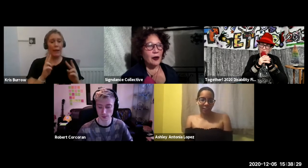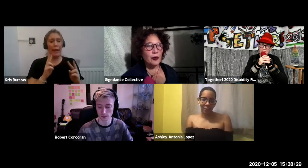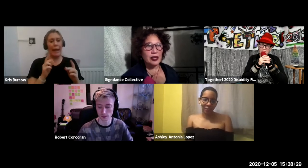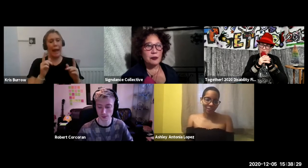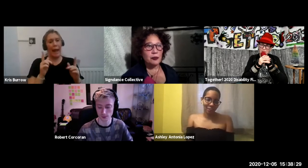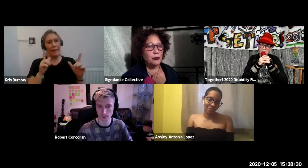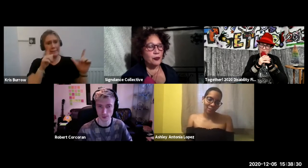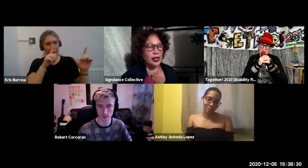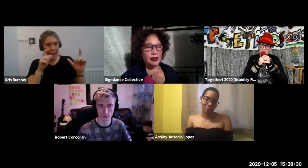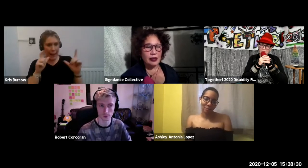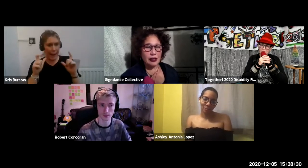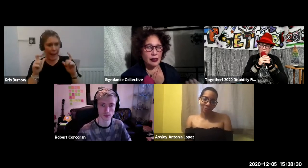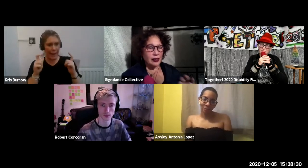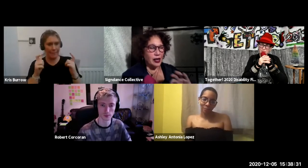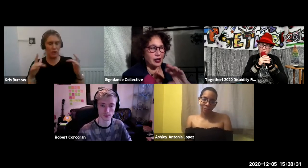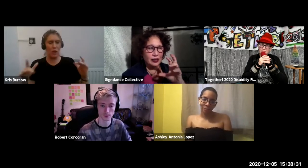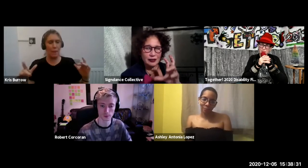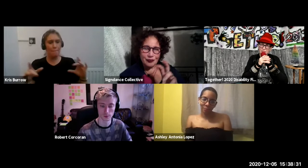at how we can bring